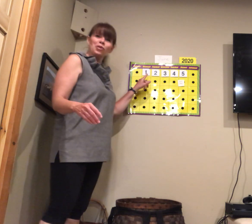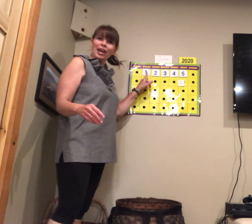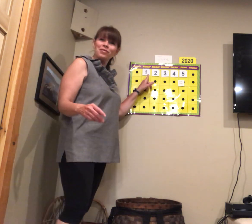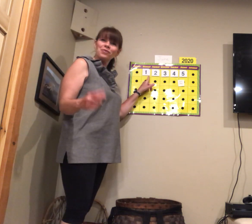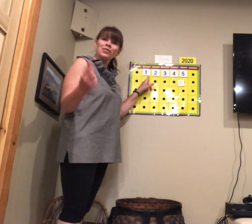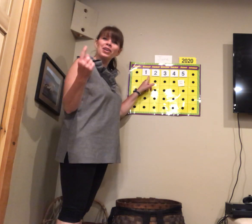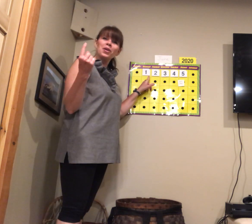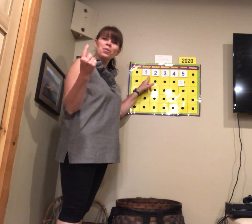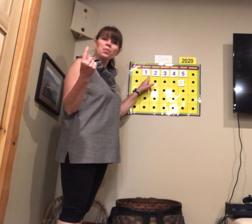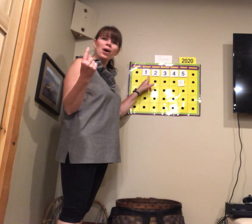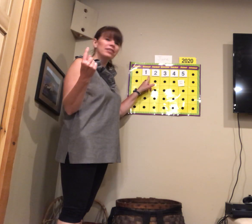it.